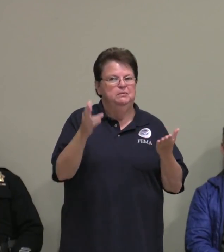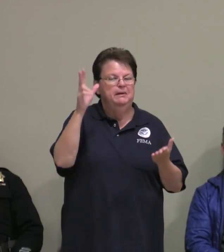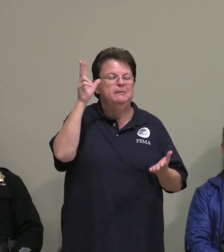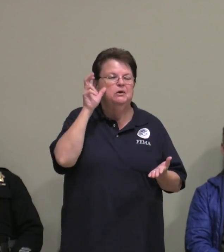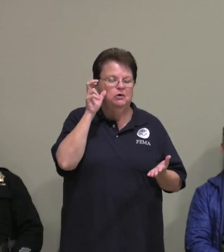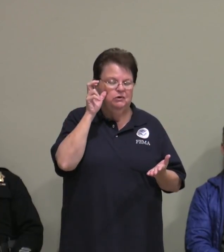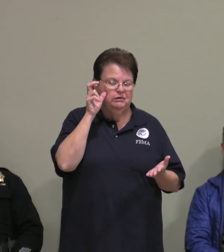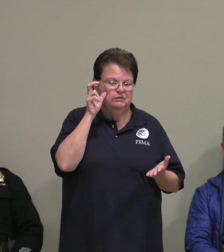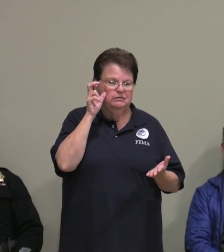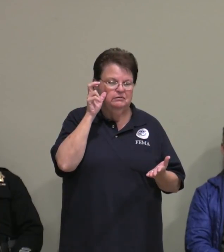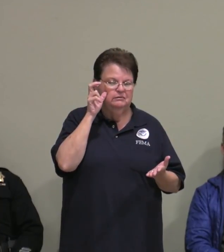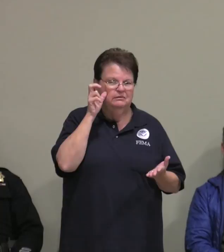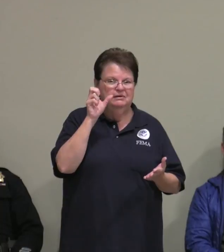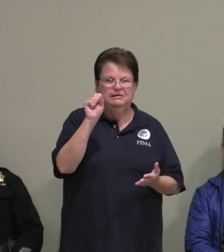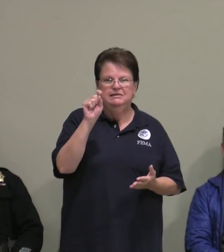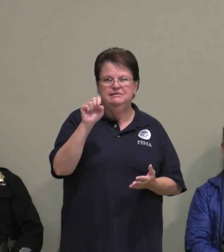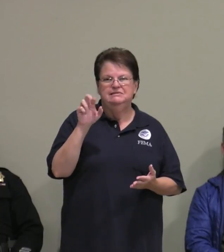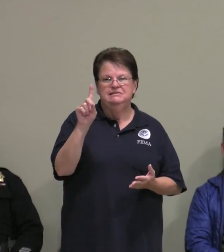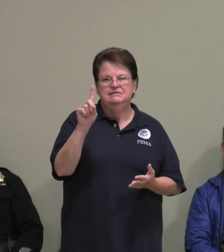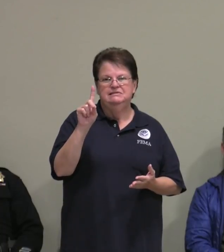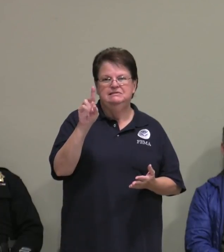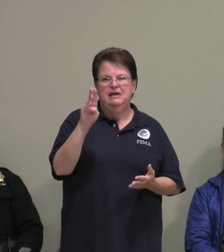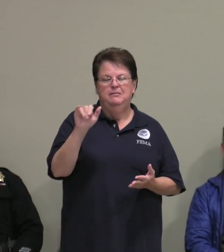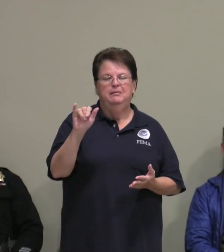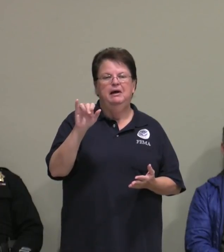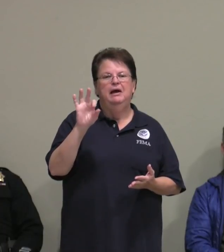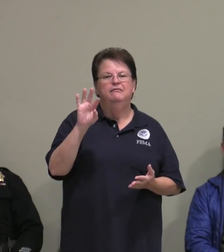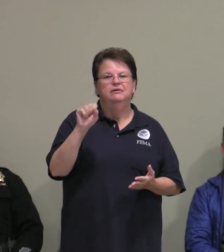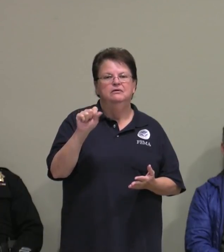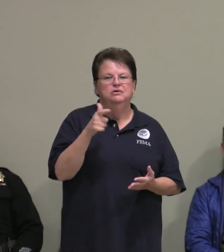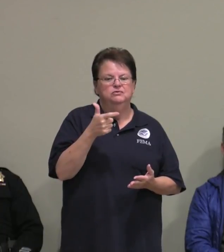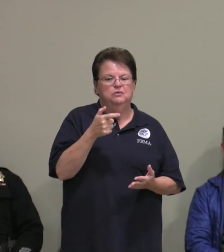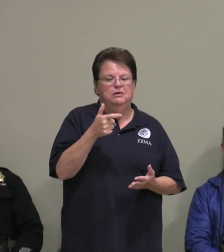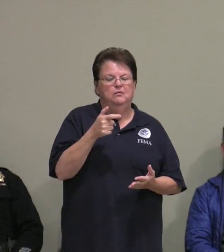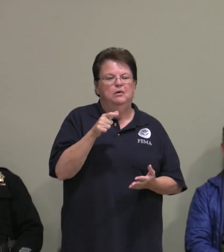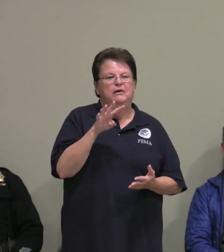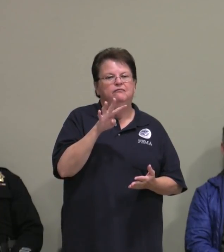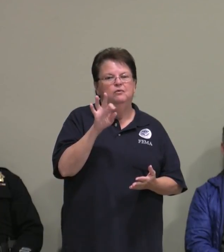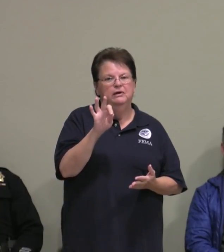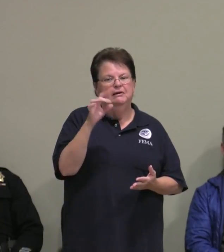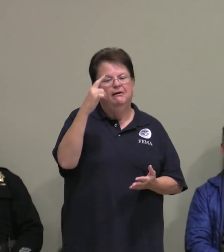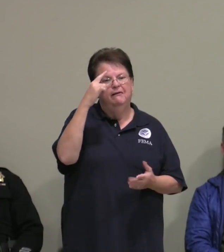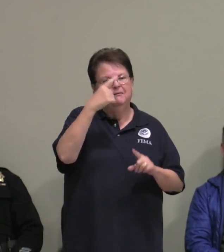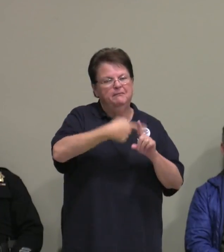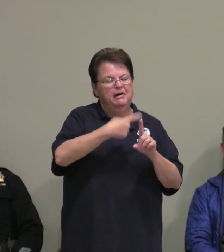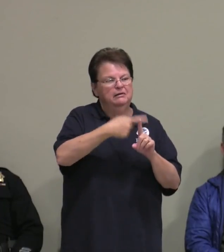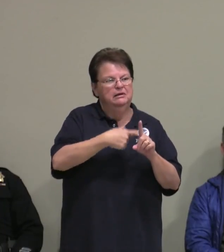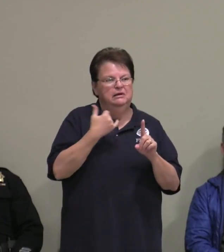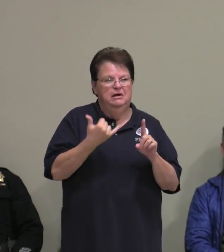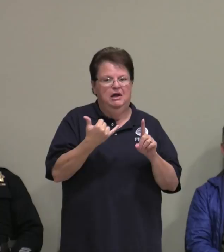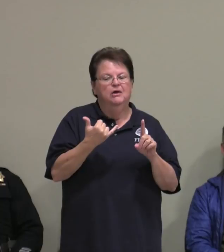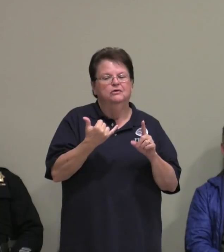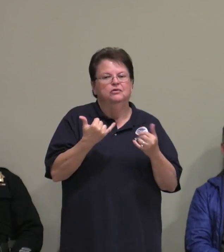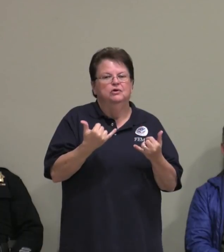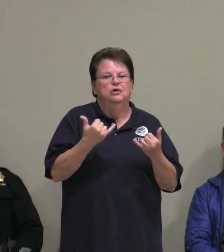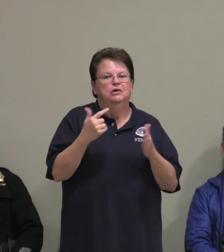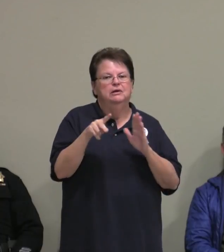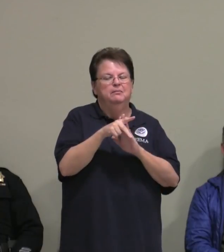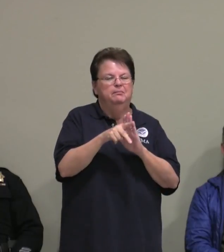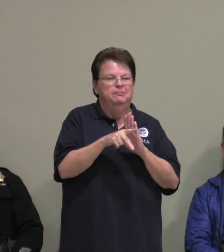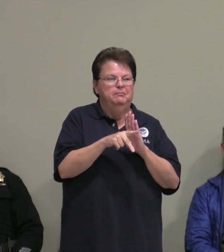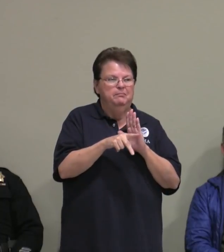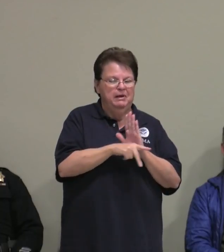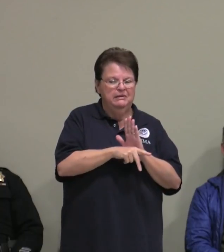are the standby fee for $21.49 a month. Under our current policy, we only